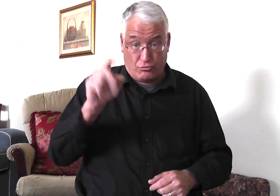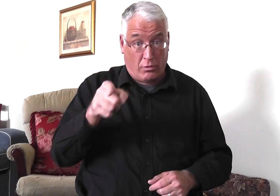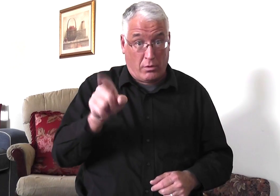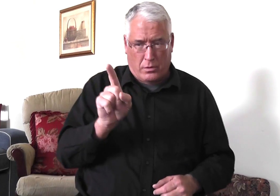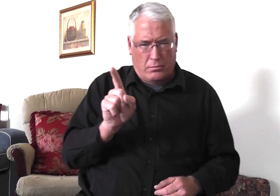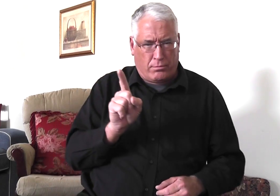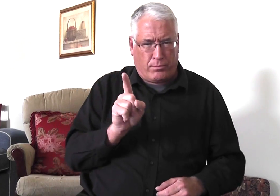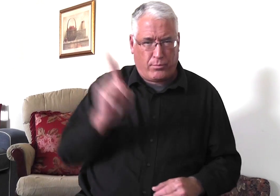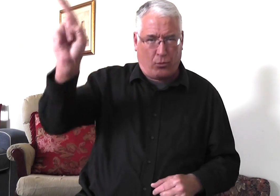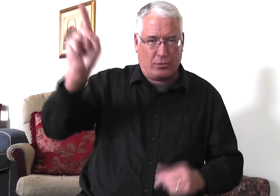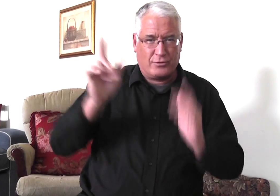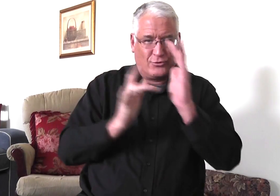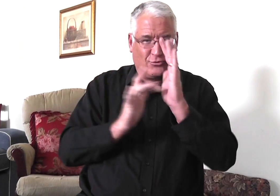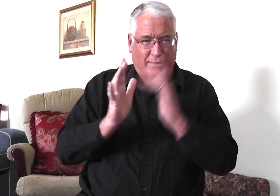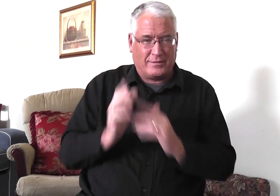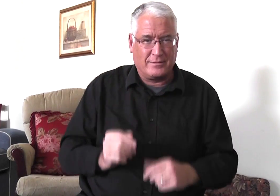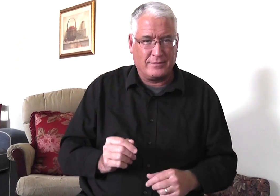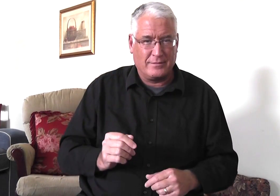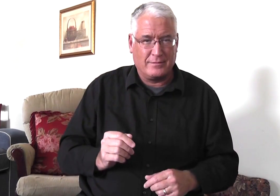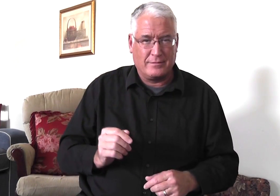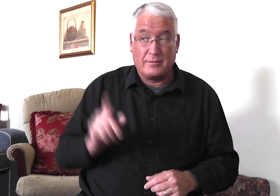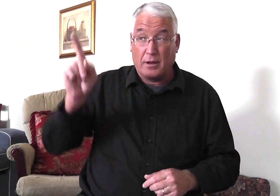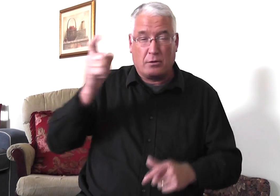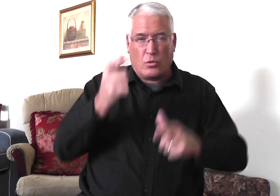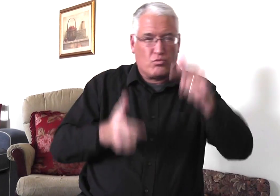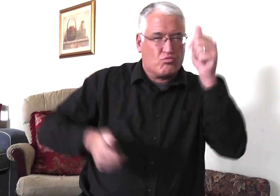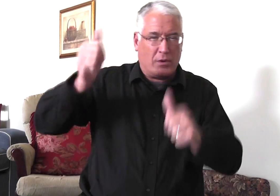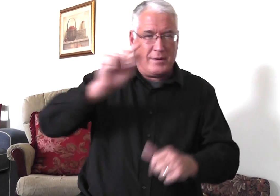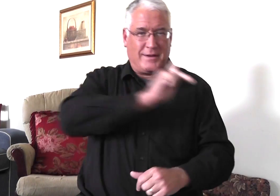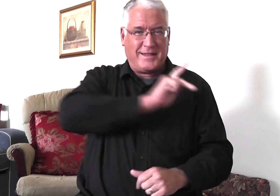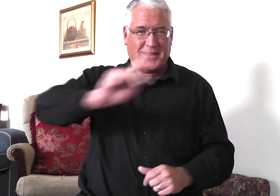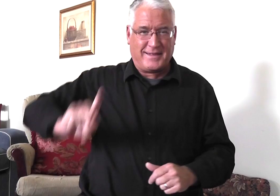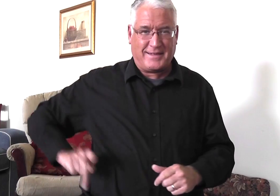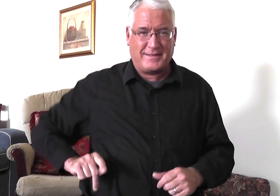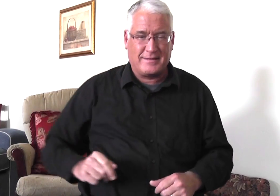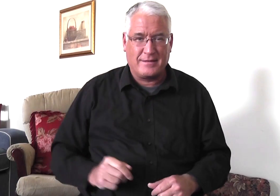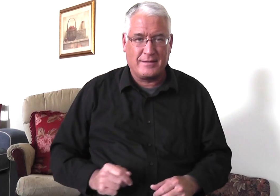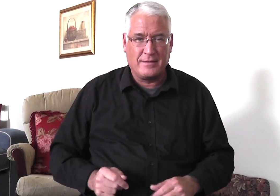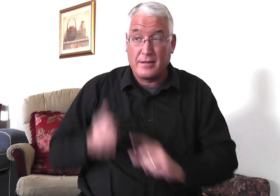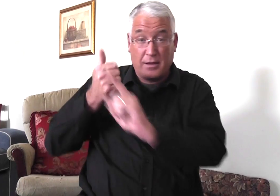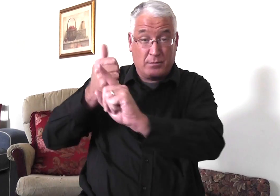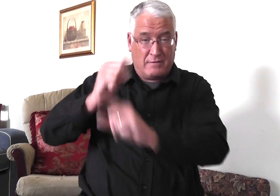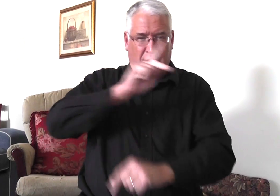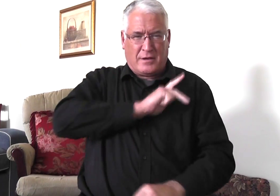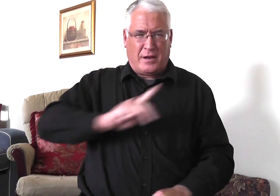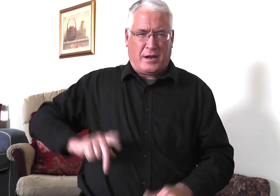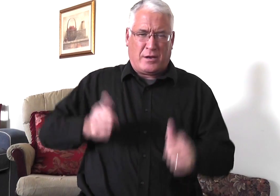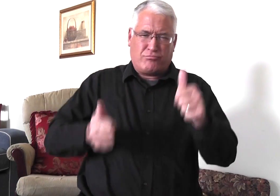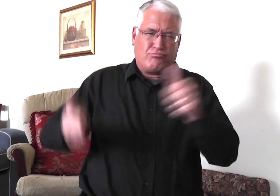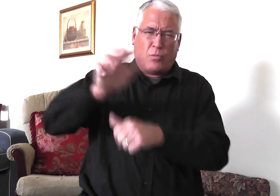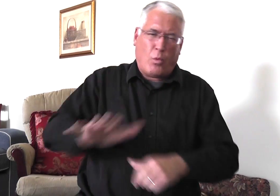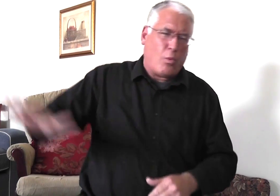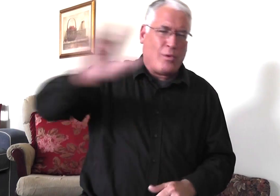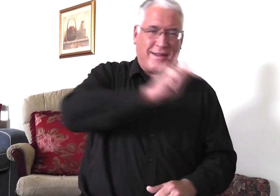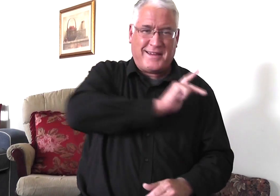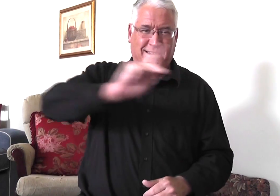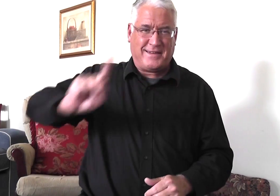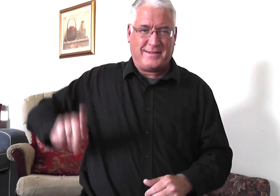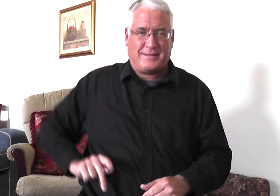Because he was the one who was pointing to Jesus. The greatest king. The greatest king. The king above